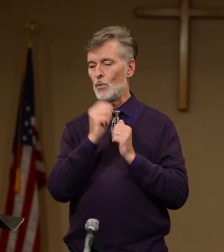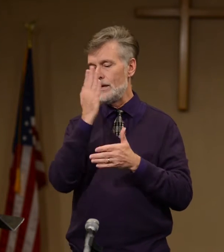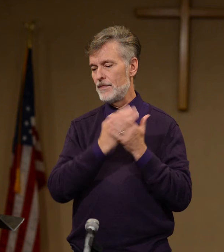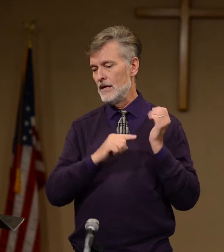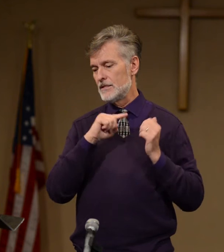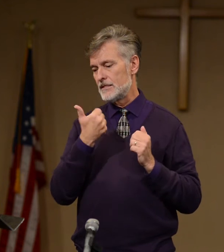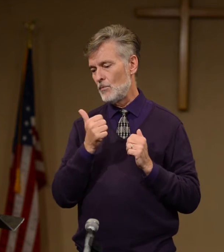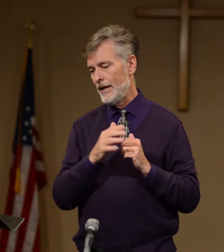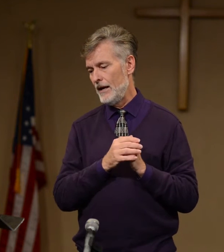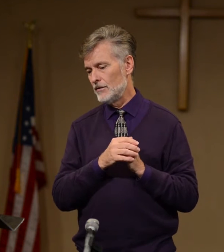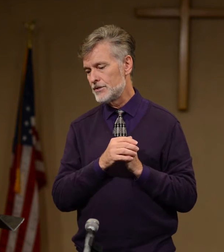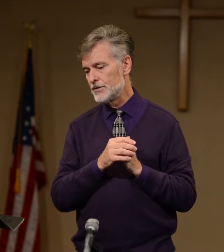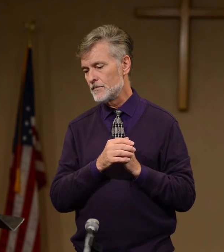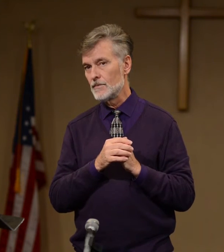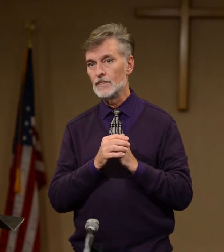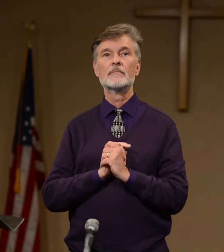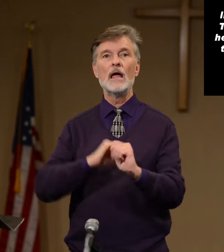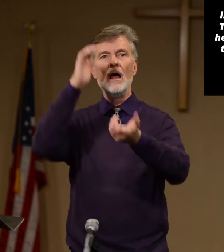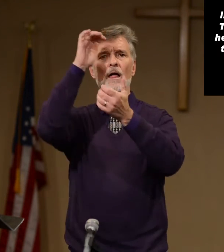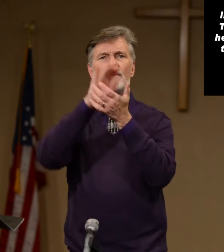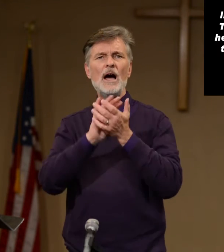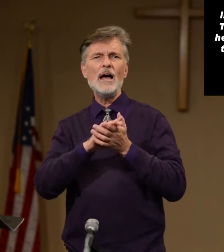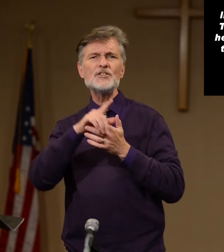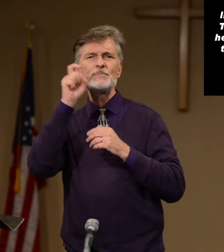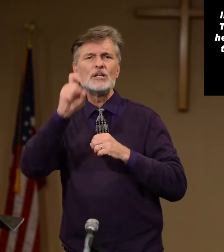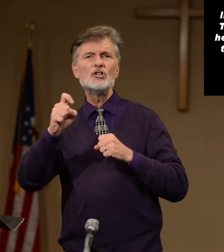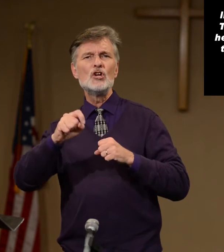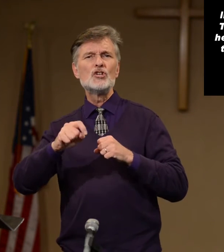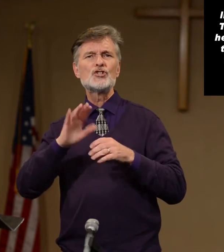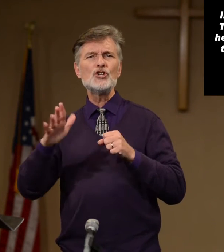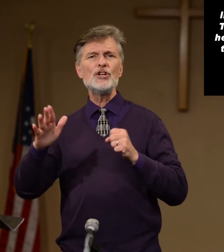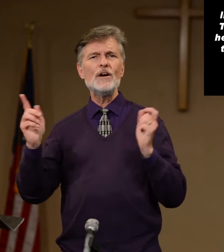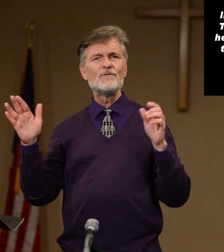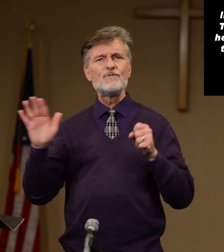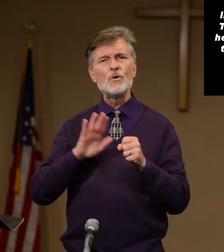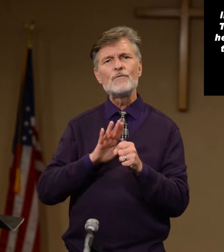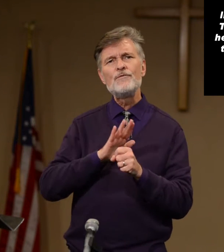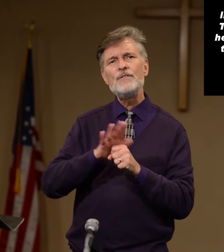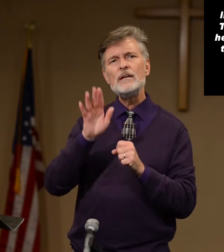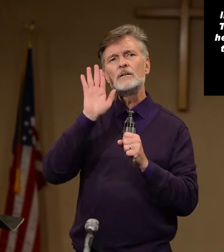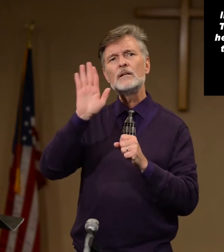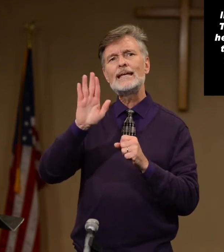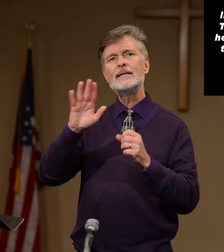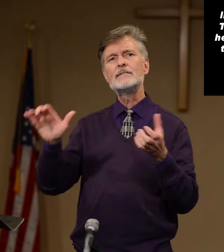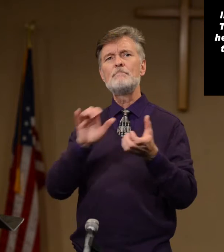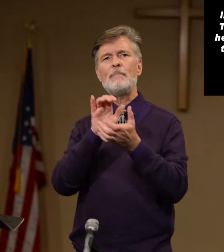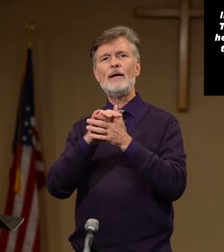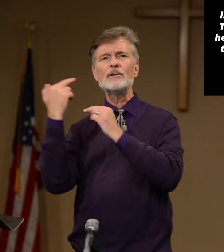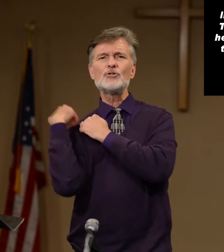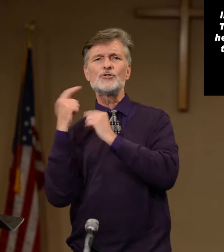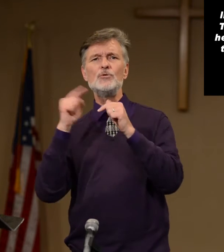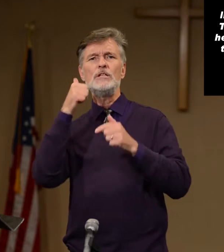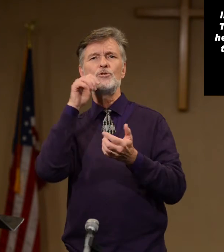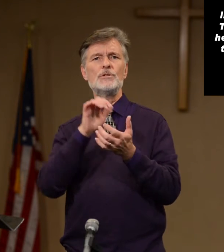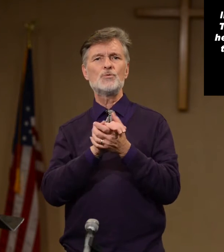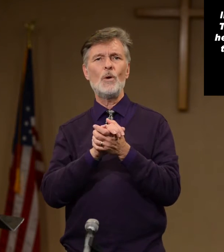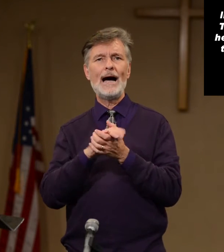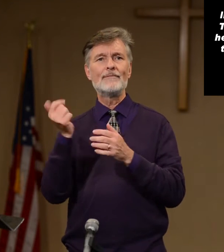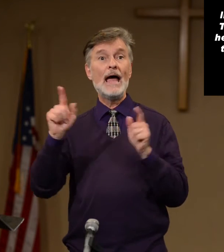with someone else. The husband should fulfill his marital duty to his wife,